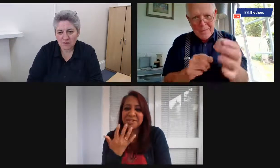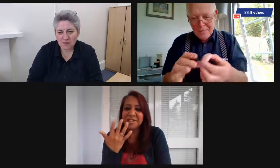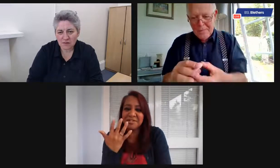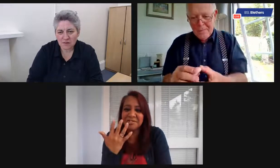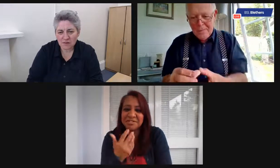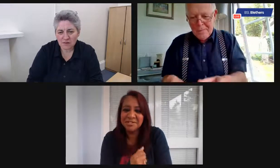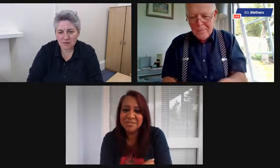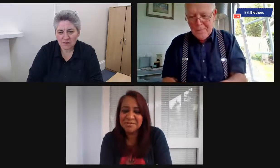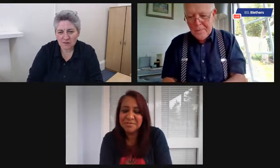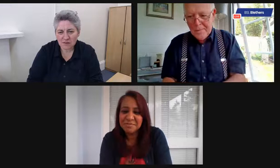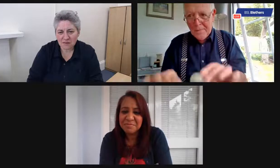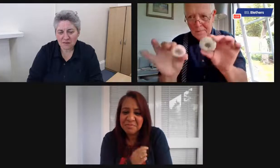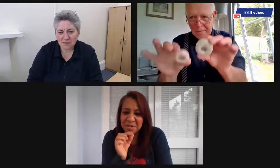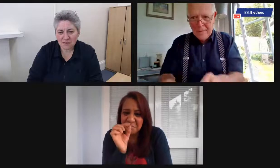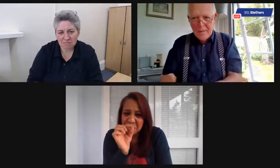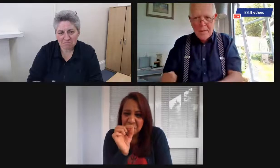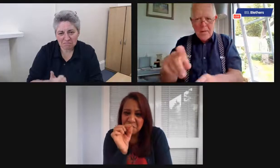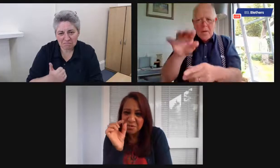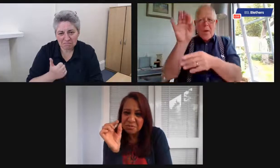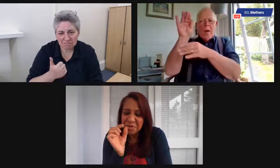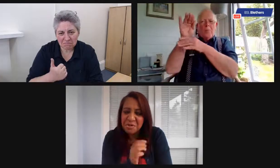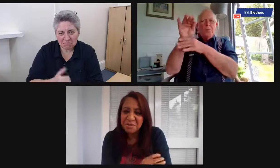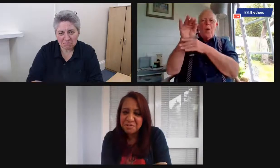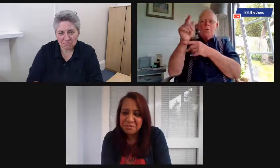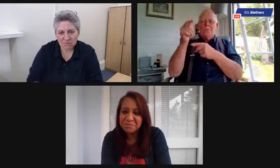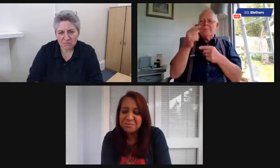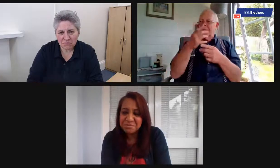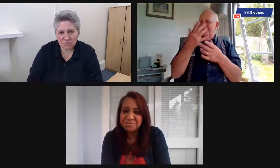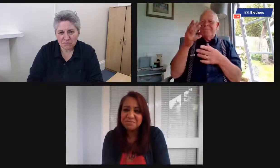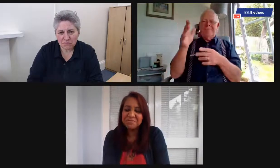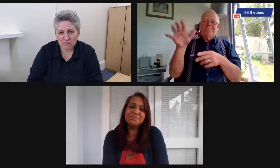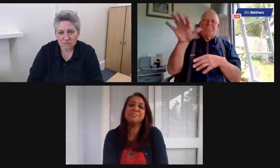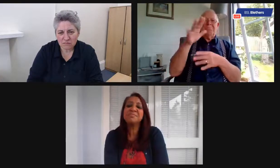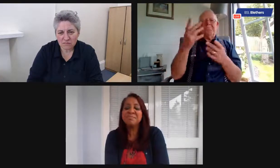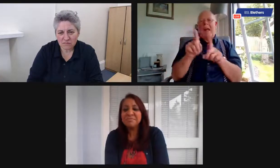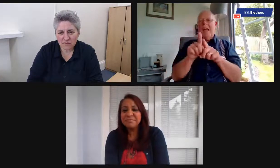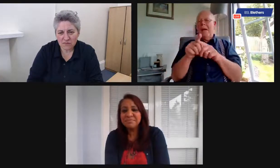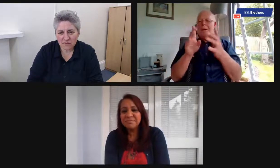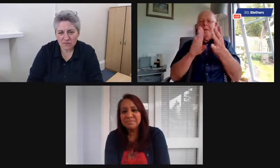Yeah. 5 segments, 5 Yeah. segments. So there we are. Um,